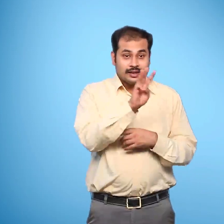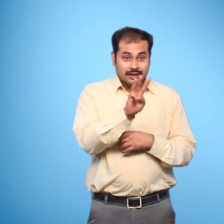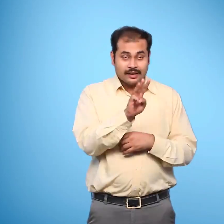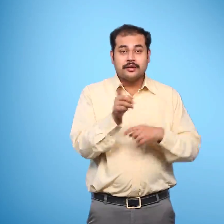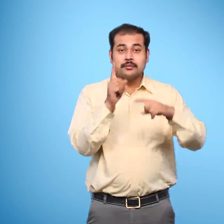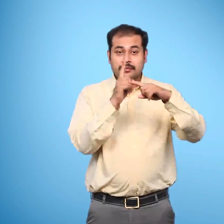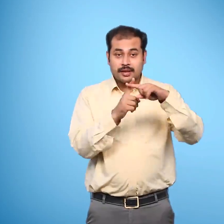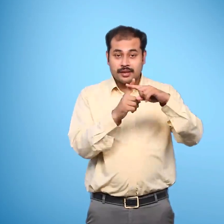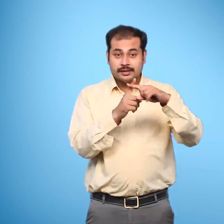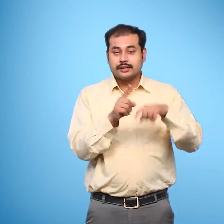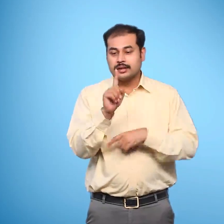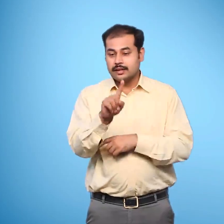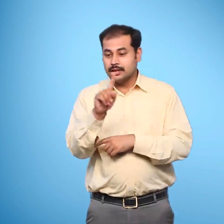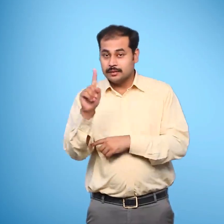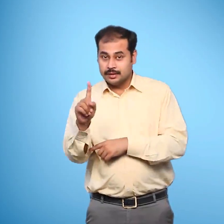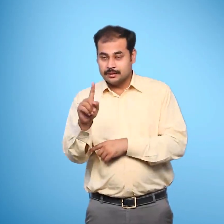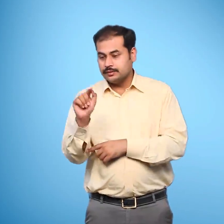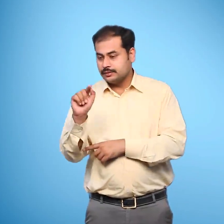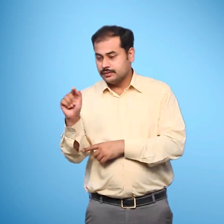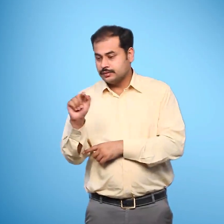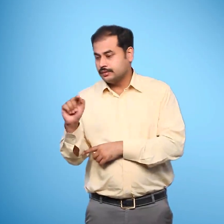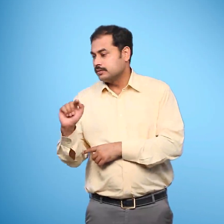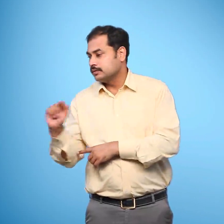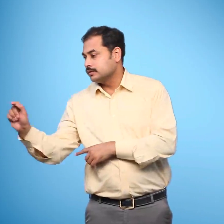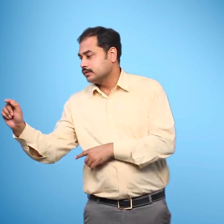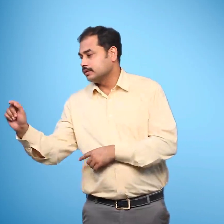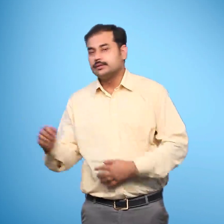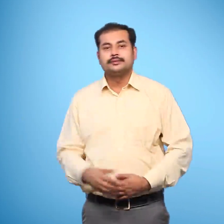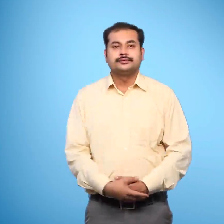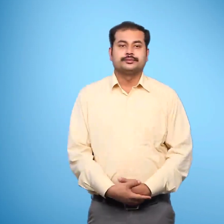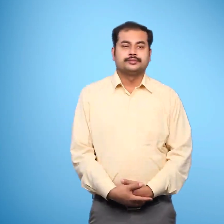33 plus 11 is equal to dash.